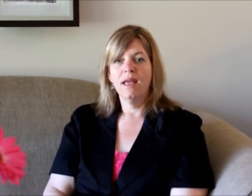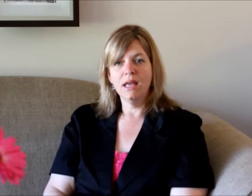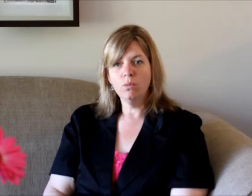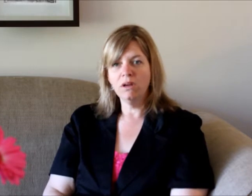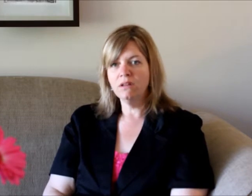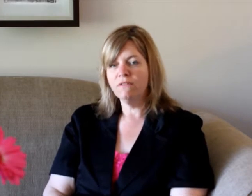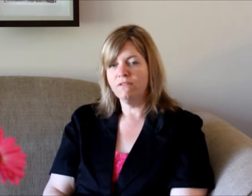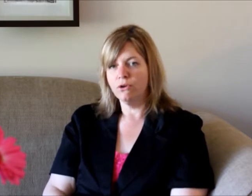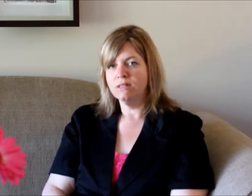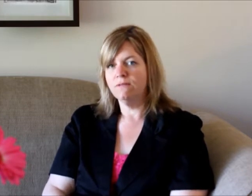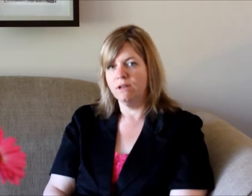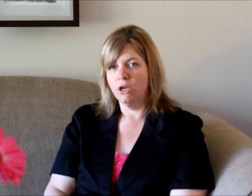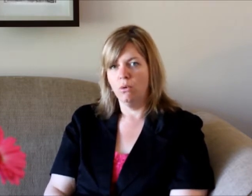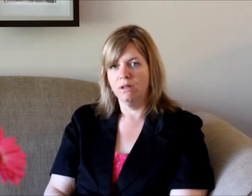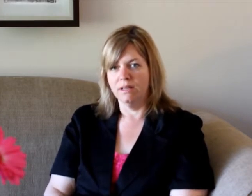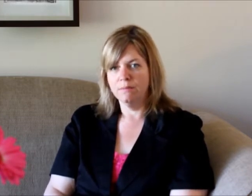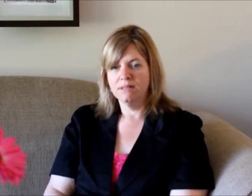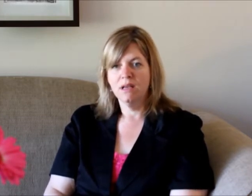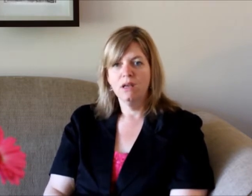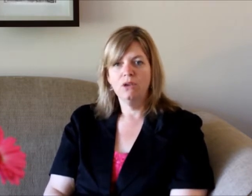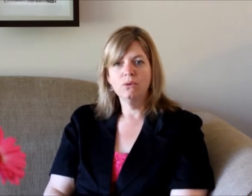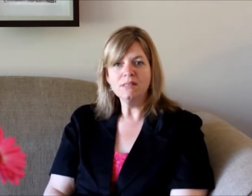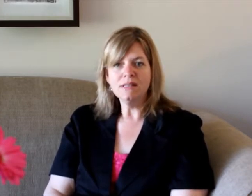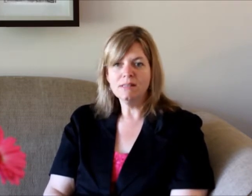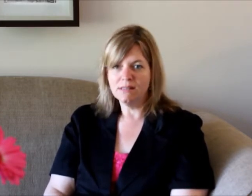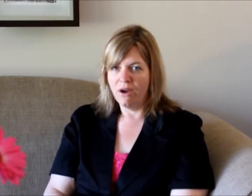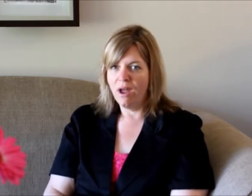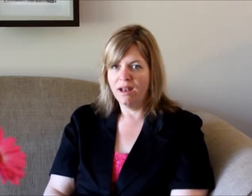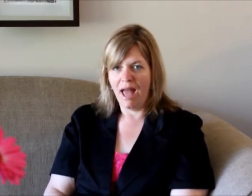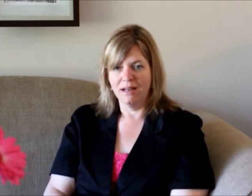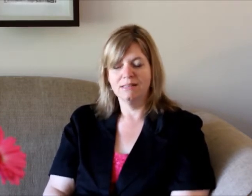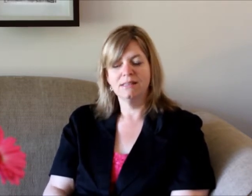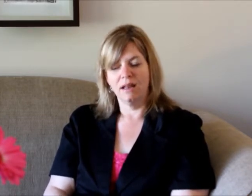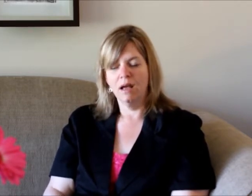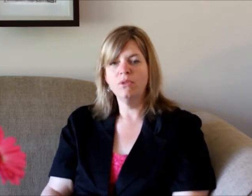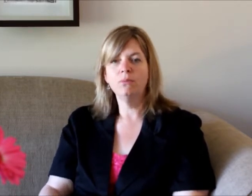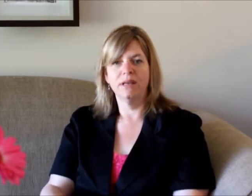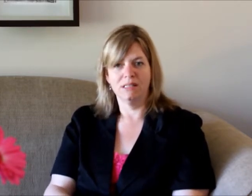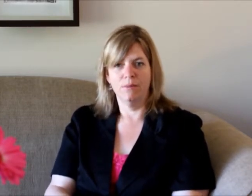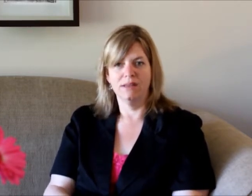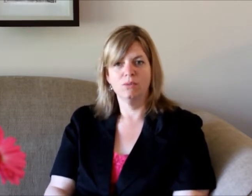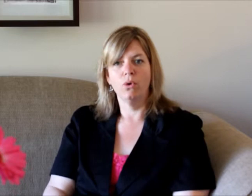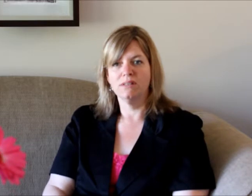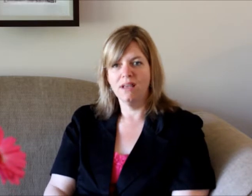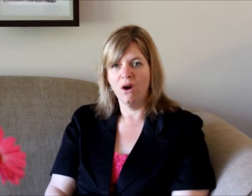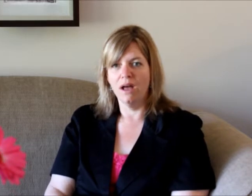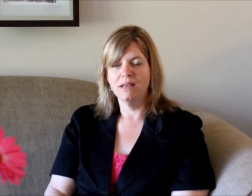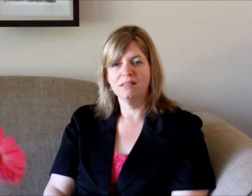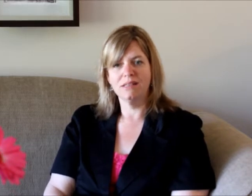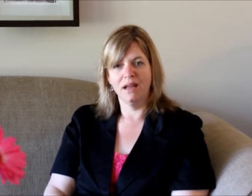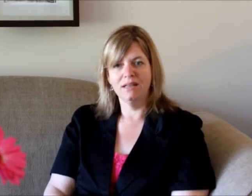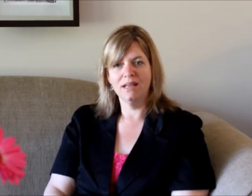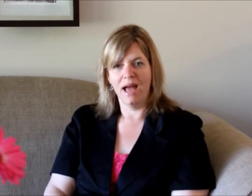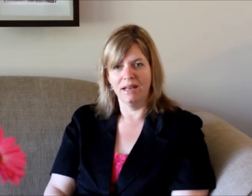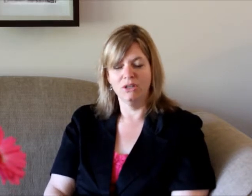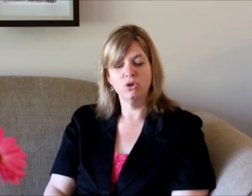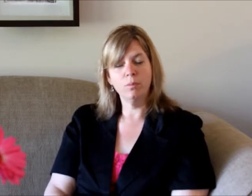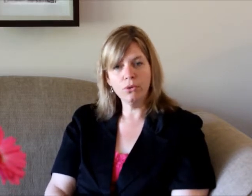In one of the first video clips, you'll see Sarah and Hannah setting up the play space where Sarah is signing to Hannah to